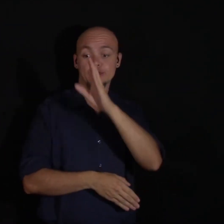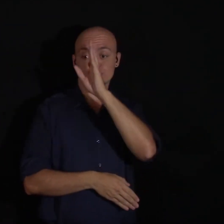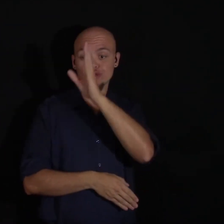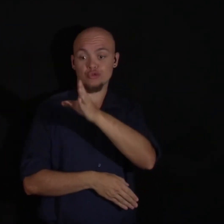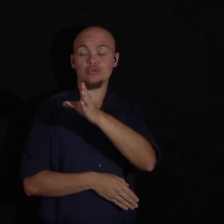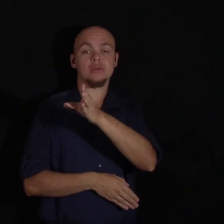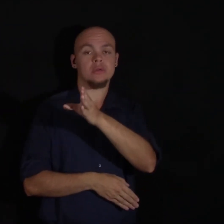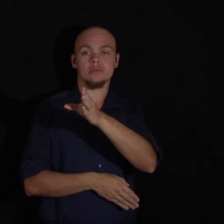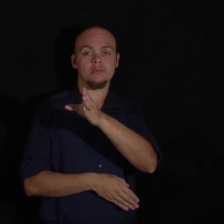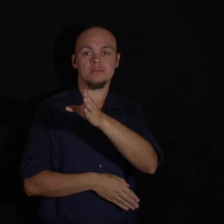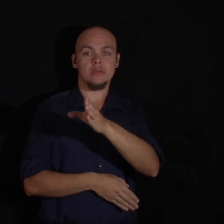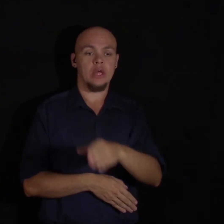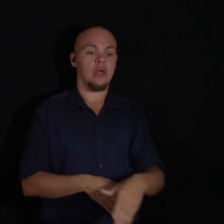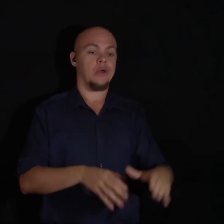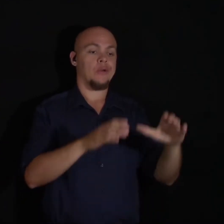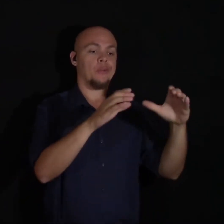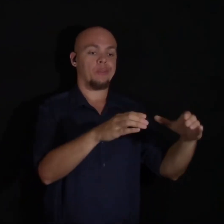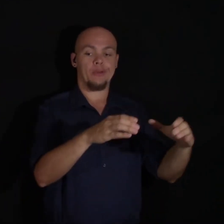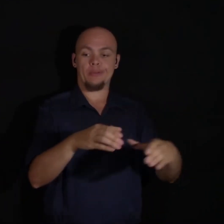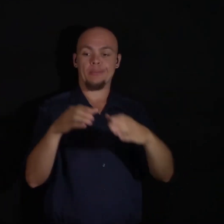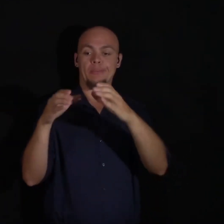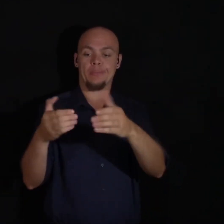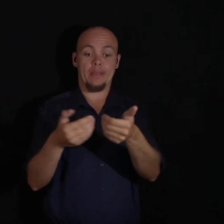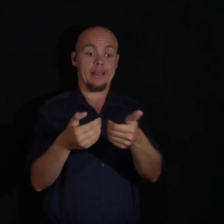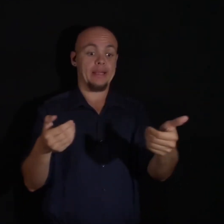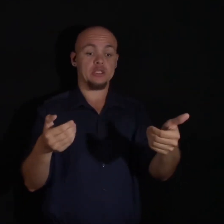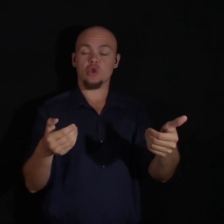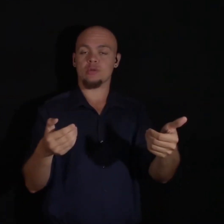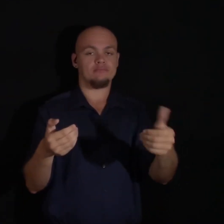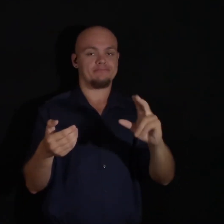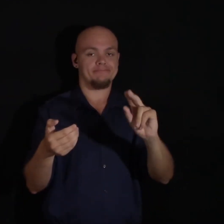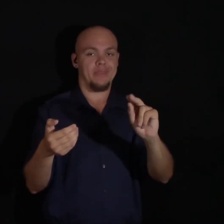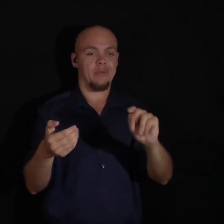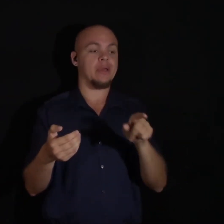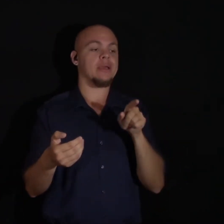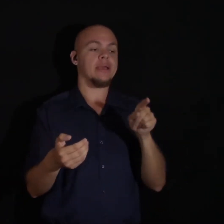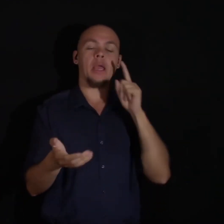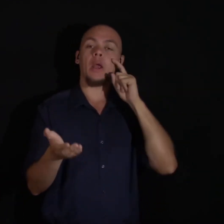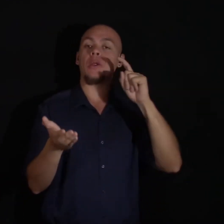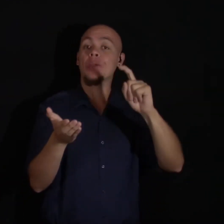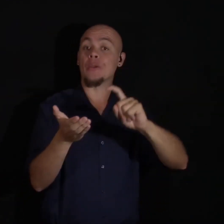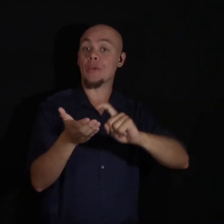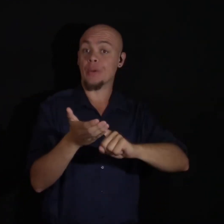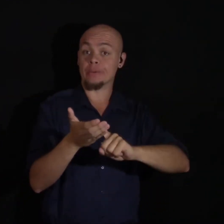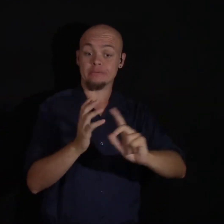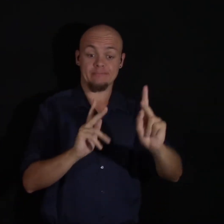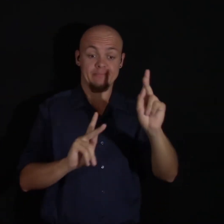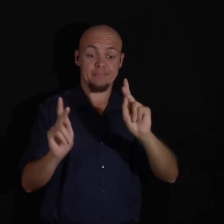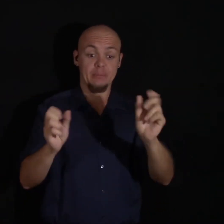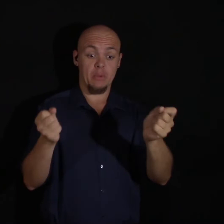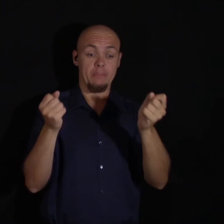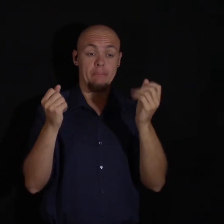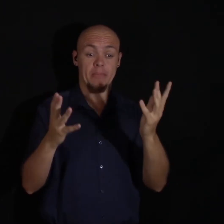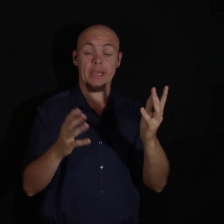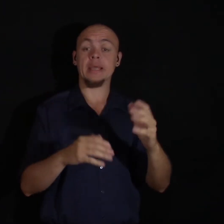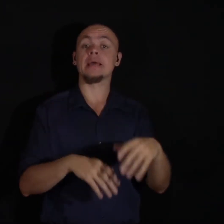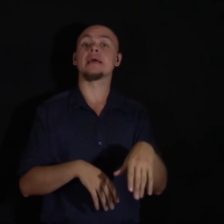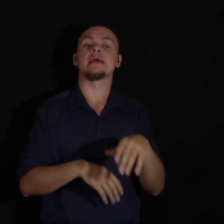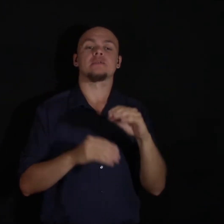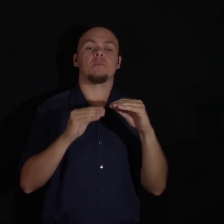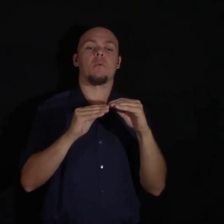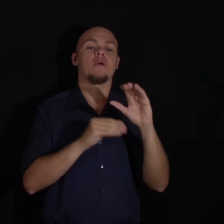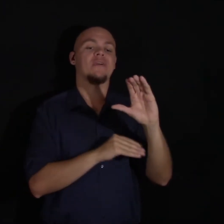not watertight and mutually exclusive. He discovered that for many people, sexuality is a